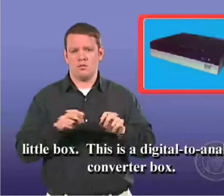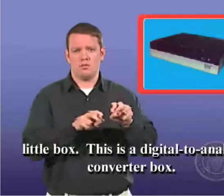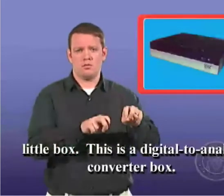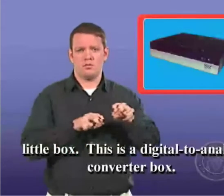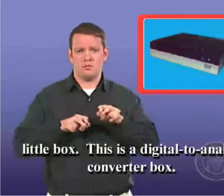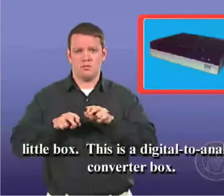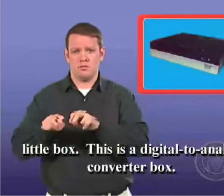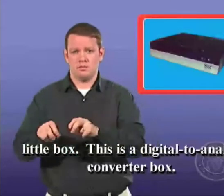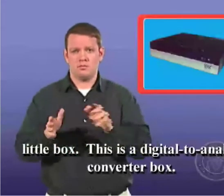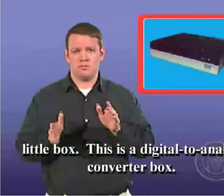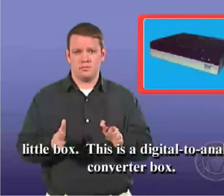box.